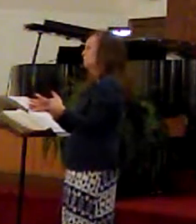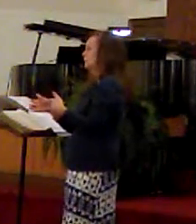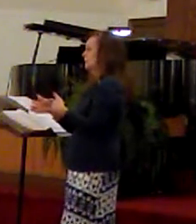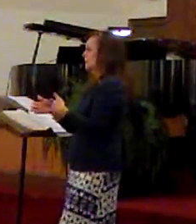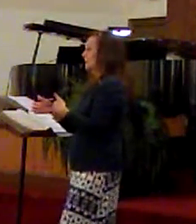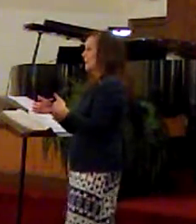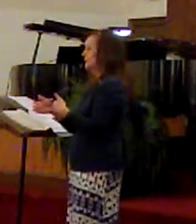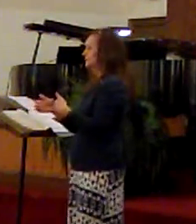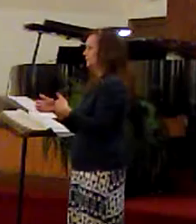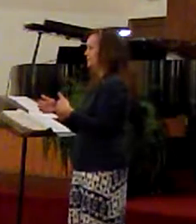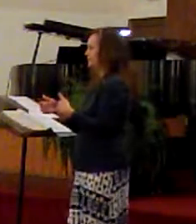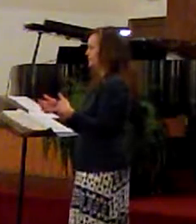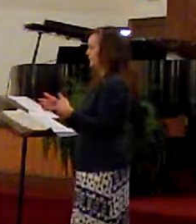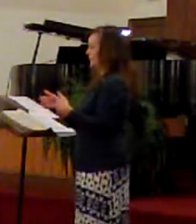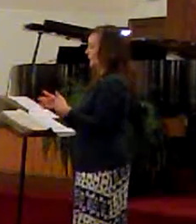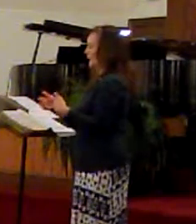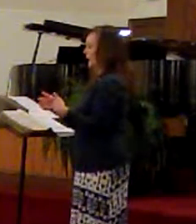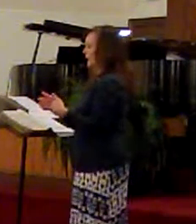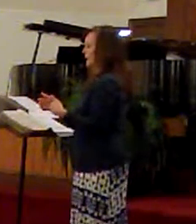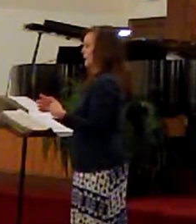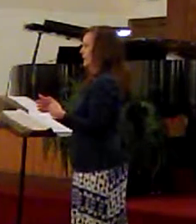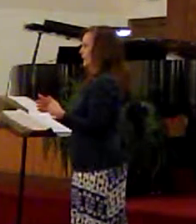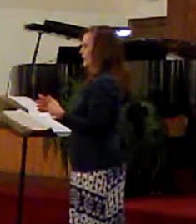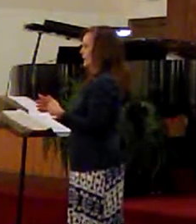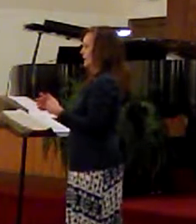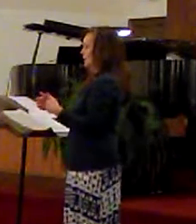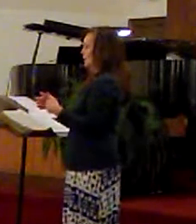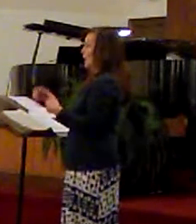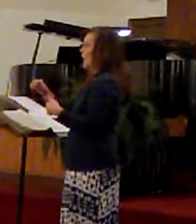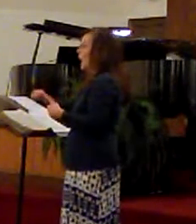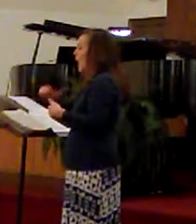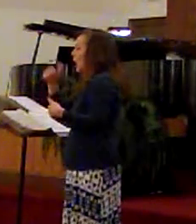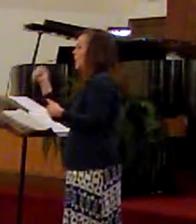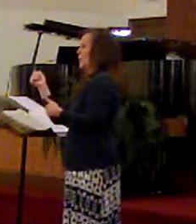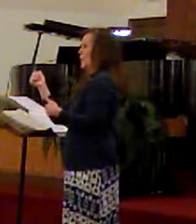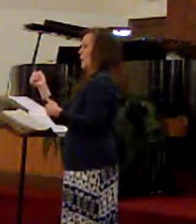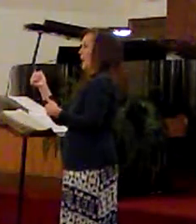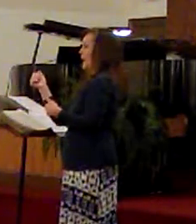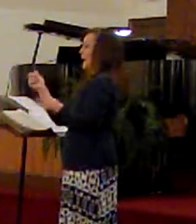their authors and not infallible like the Bible.